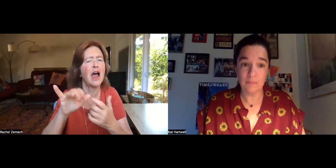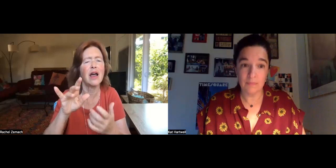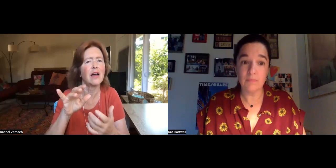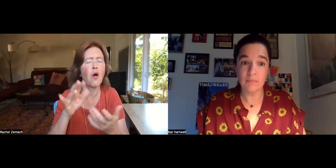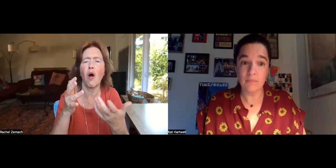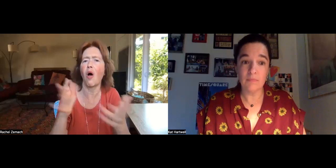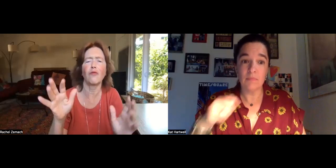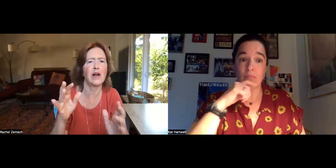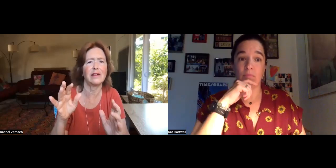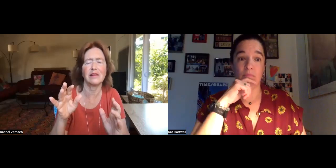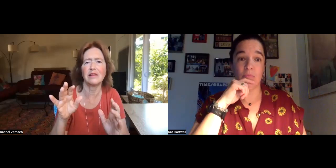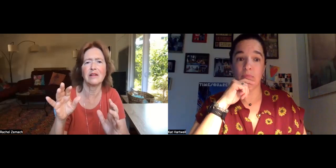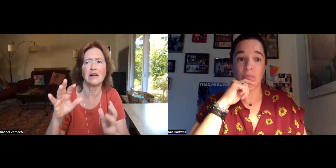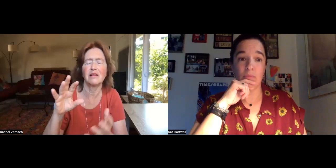Birthday already.